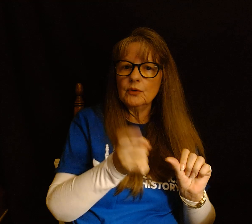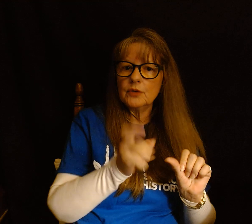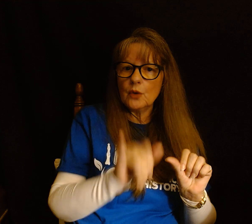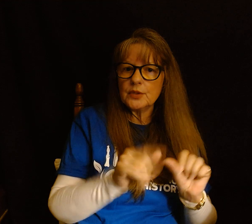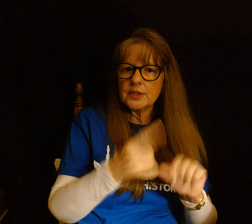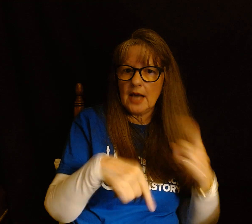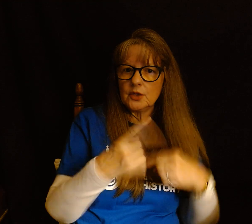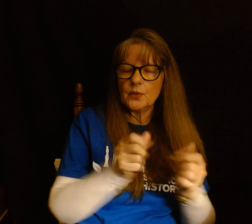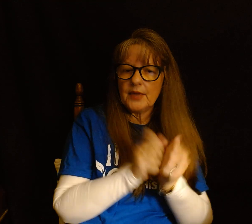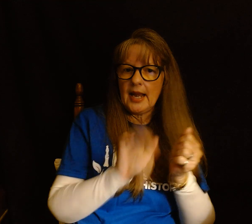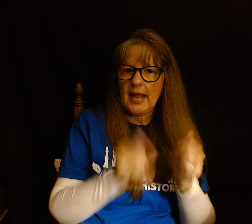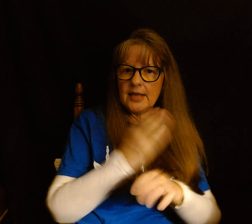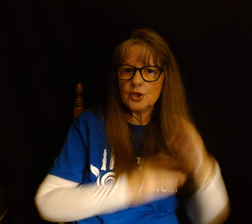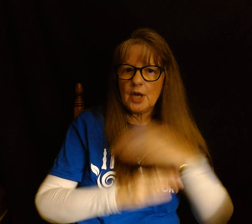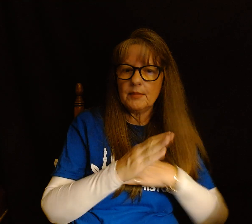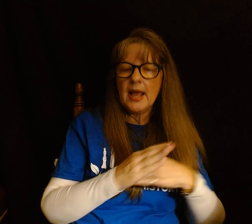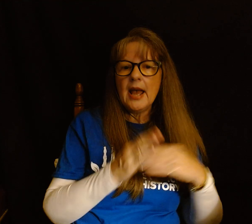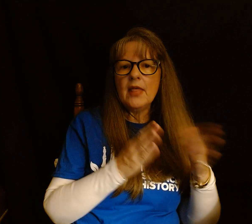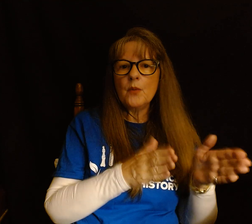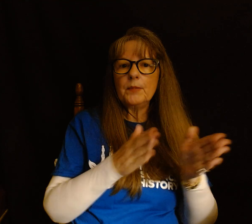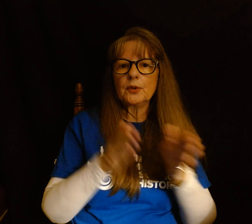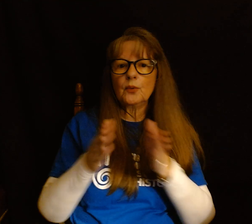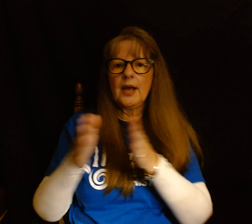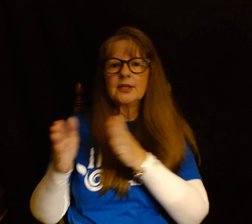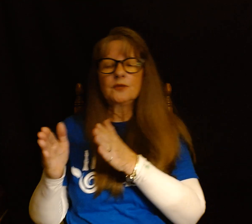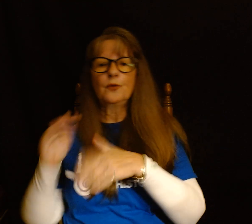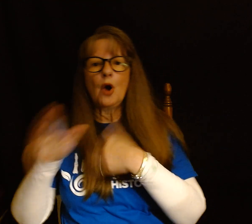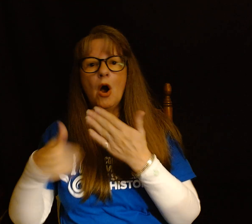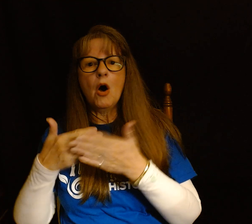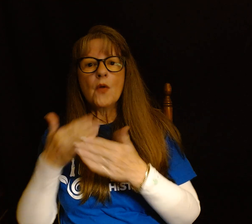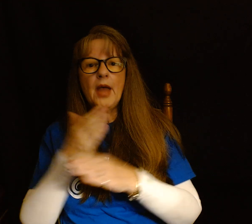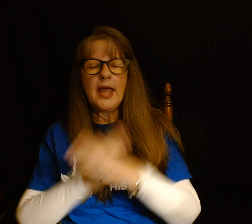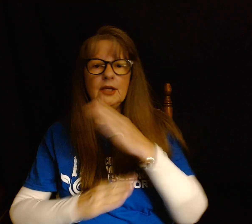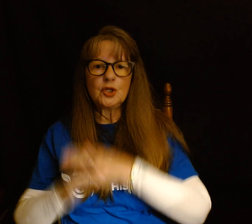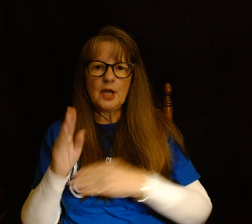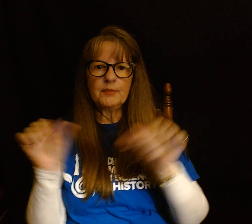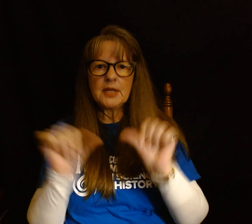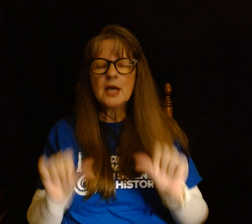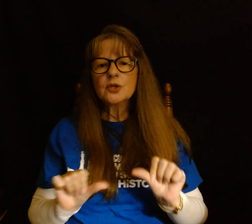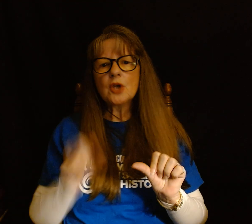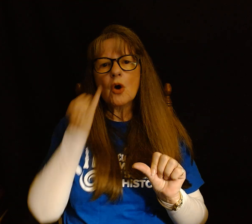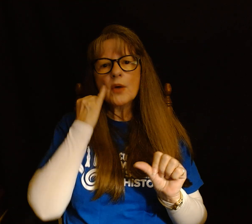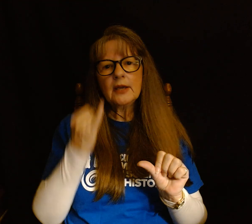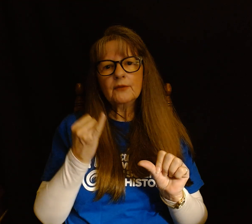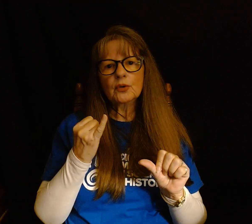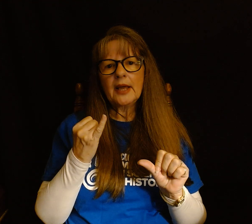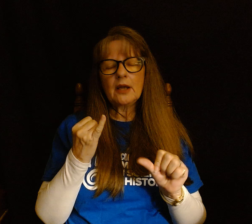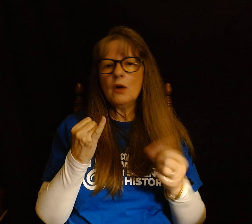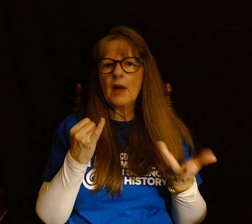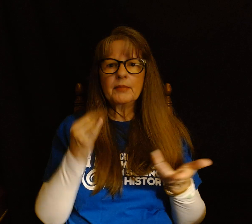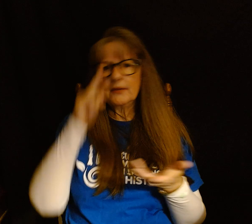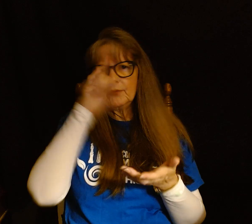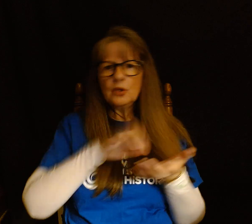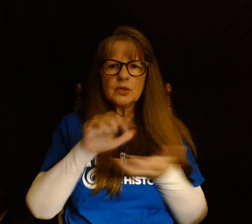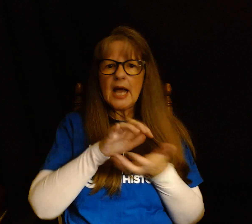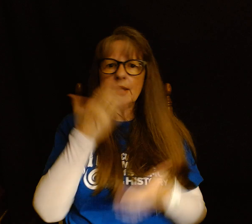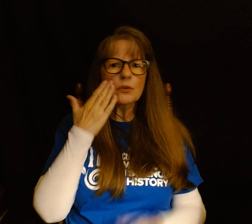those signs with that hand shape, and then we progress for all the hand shapes. So if you're like, oh, I'm confused, I don't know